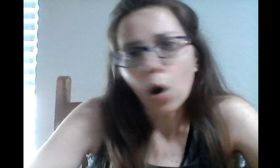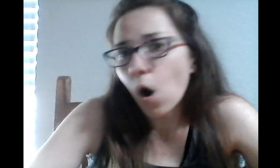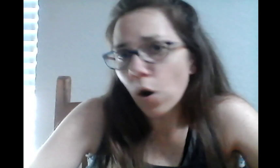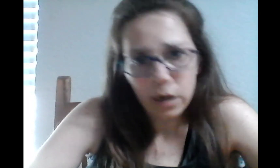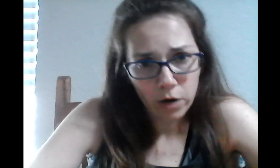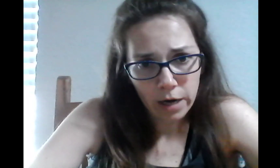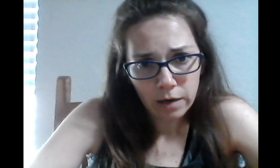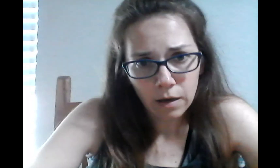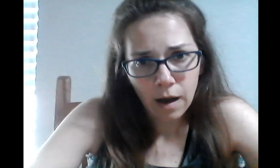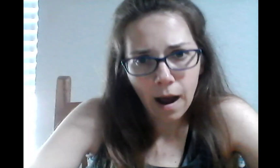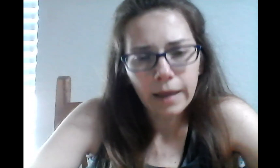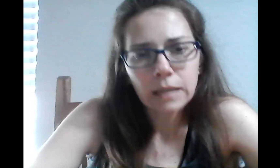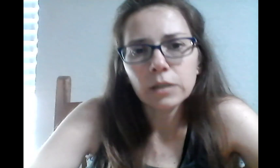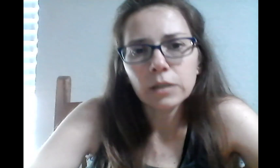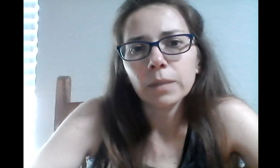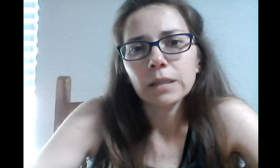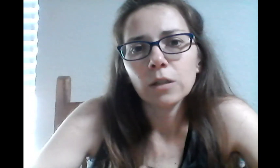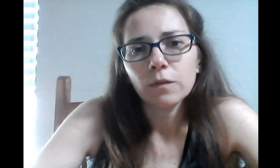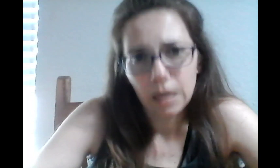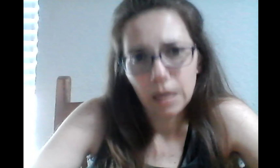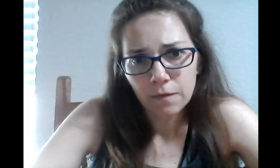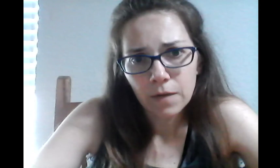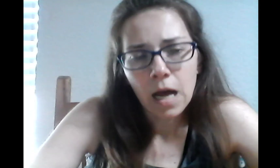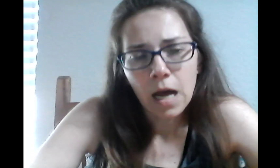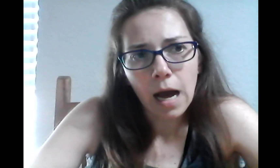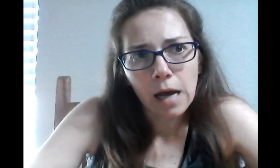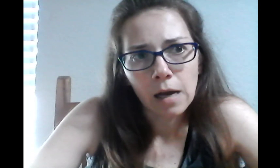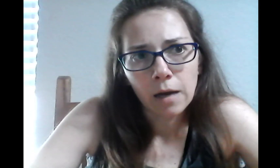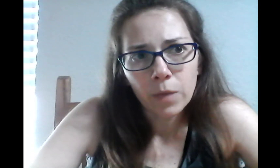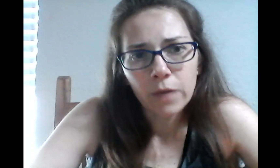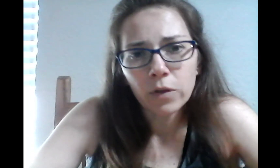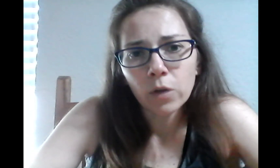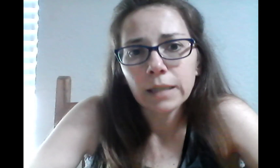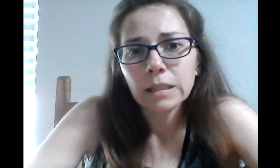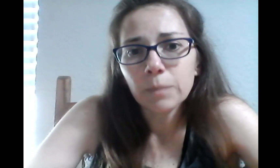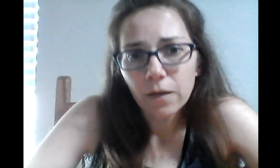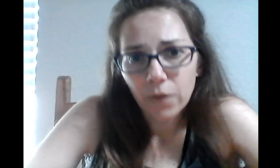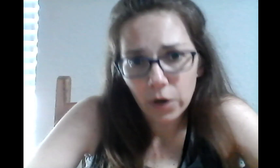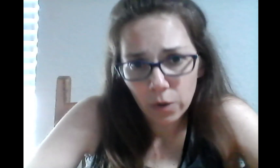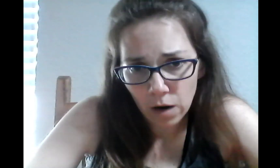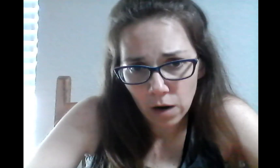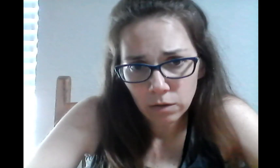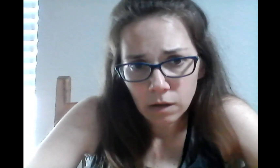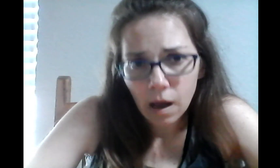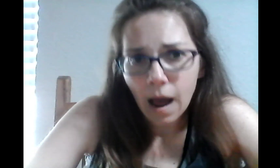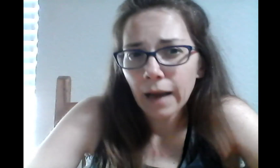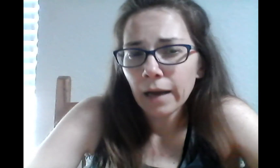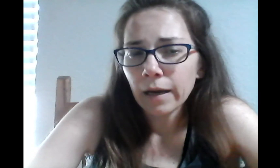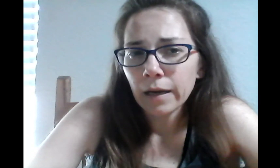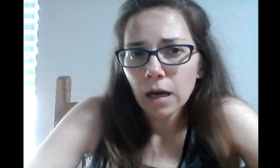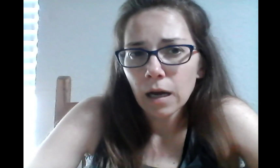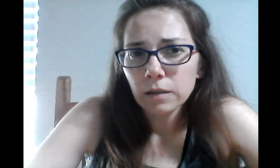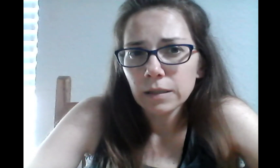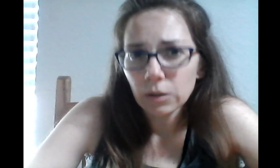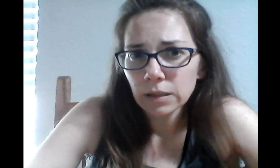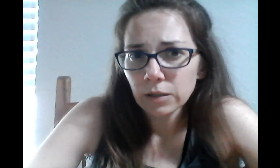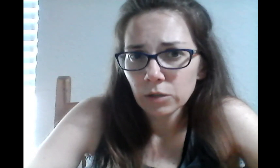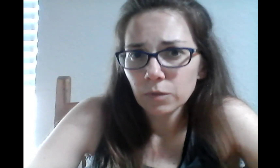all hearing. I consider myself deaf. Even though I can speak very well, I still consider